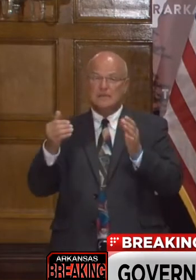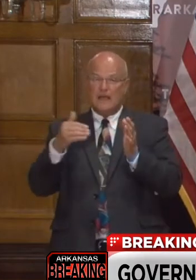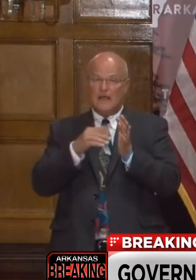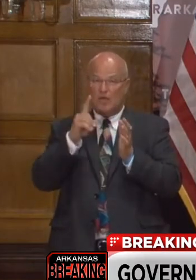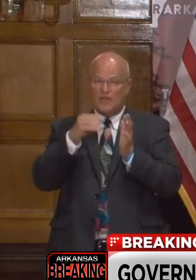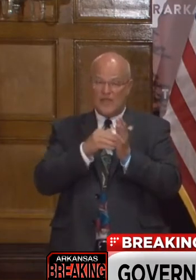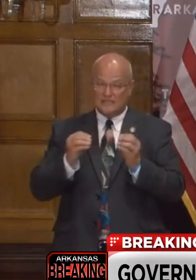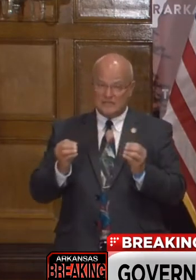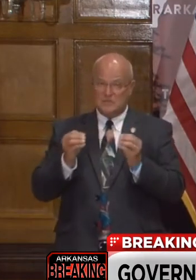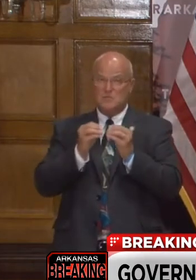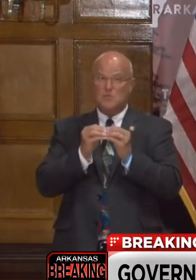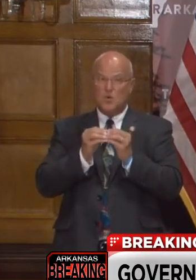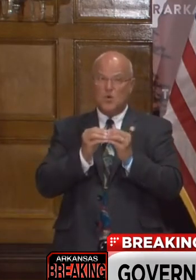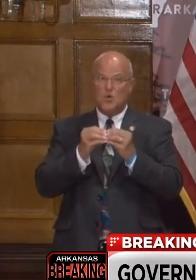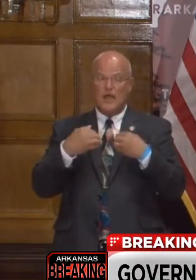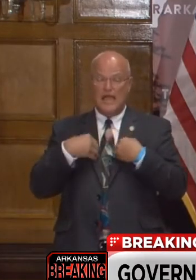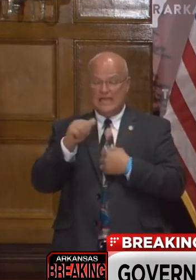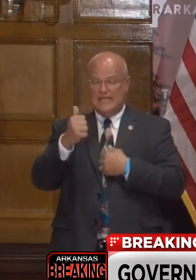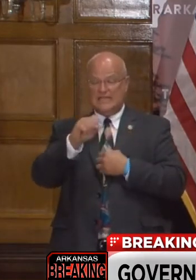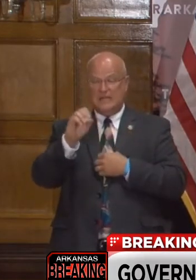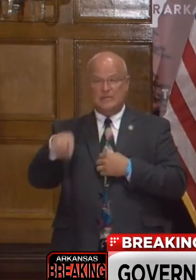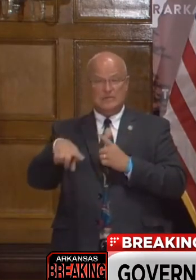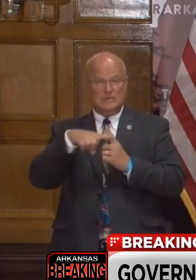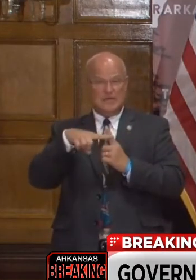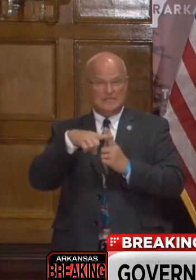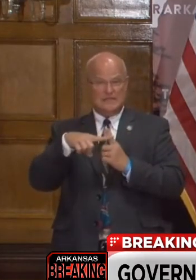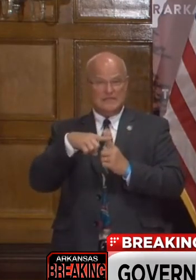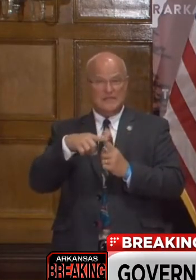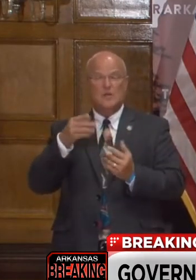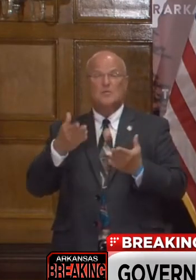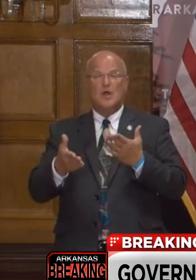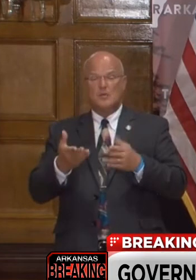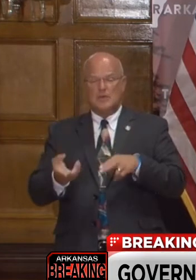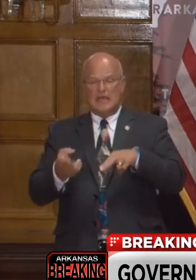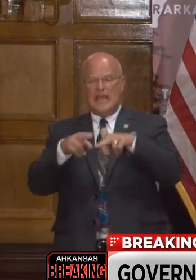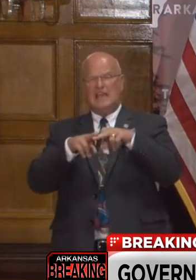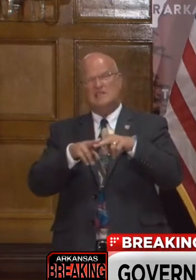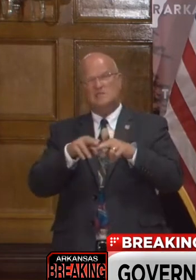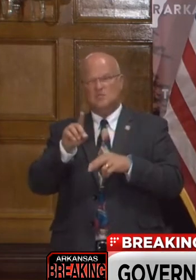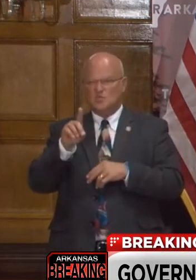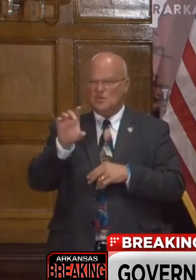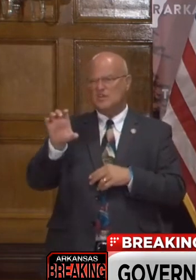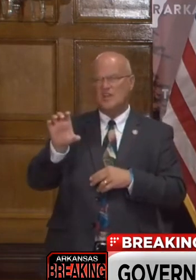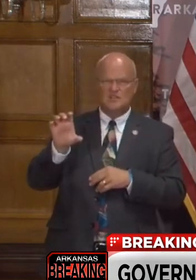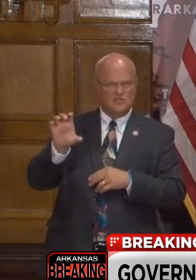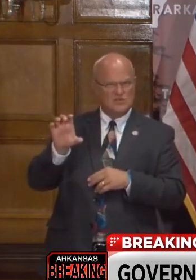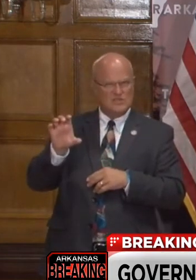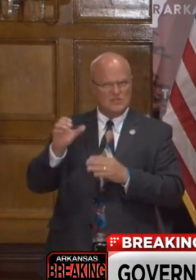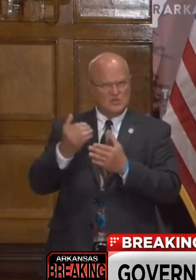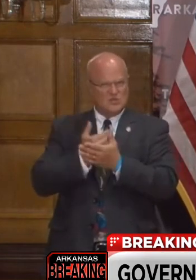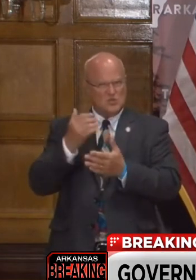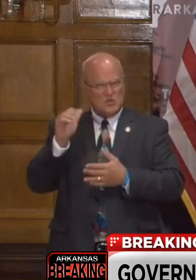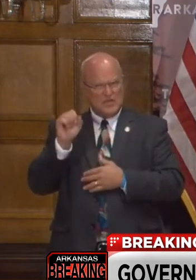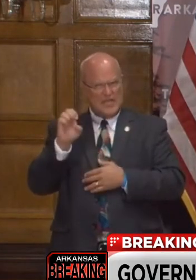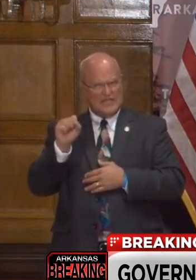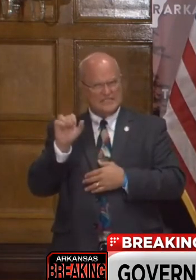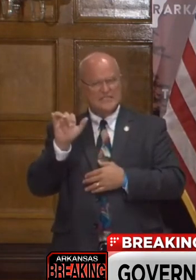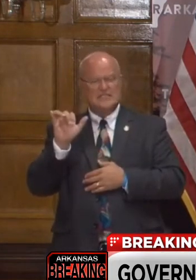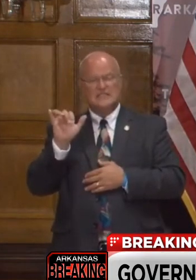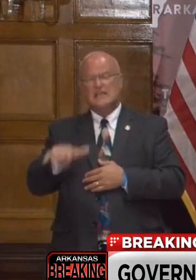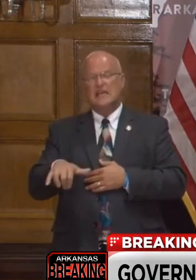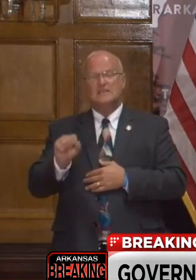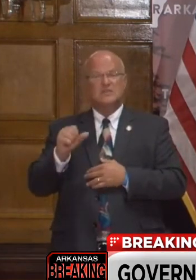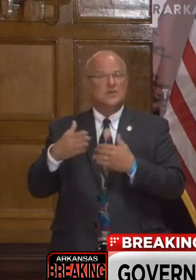1,000 more and you had a 10% positivity, you'd probably add about another 100 new cases to that.